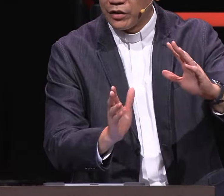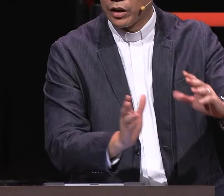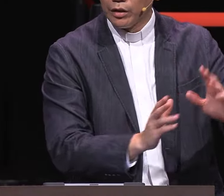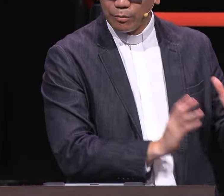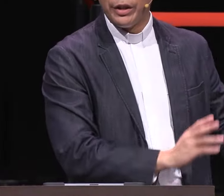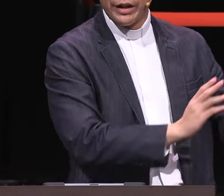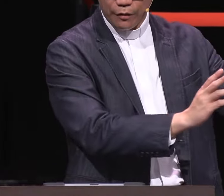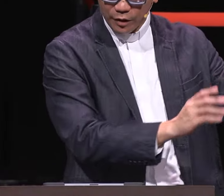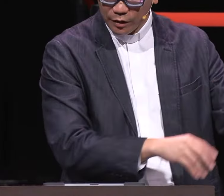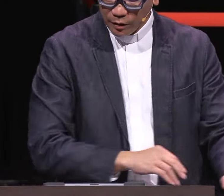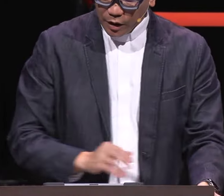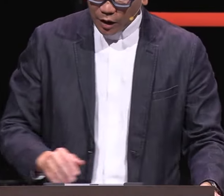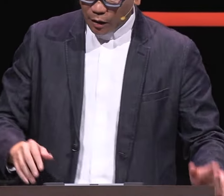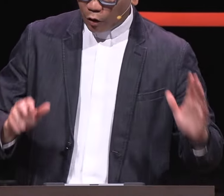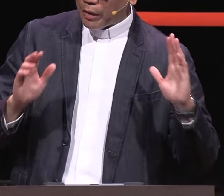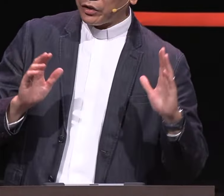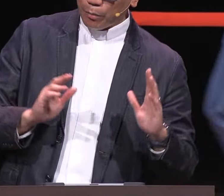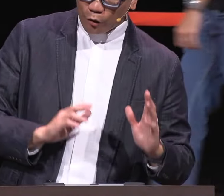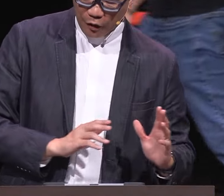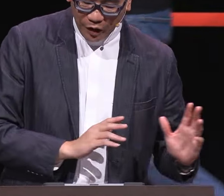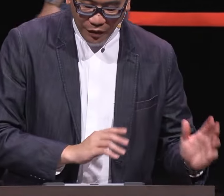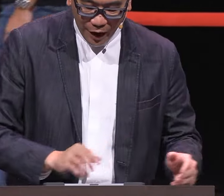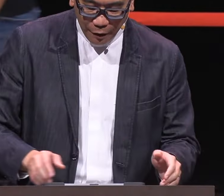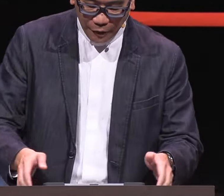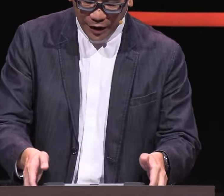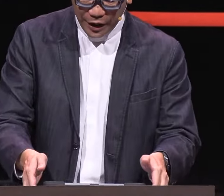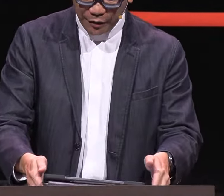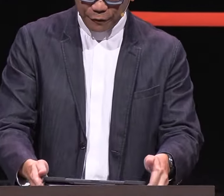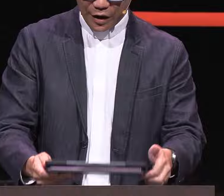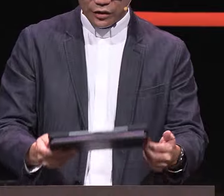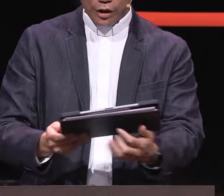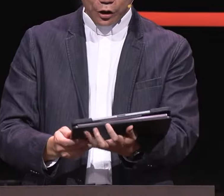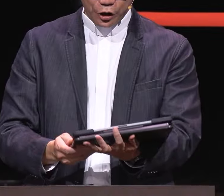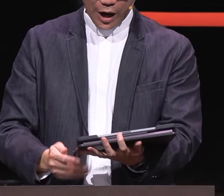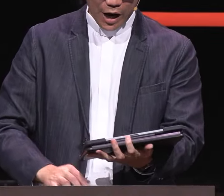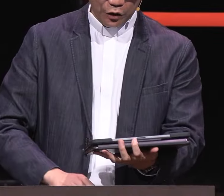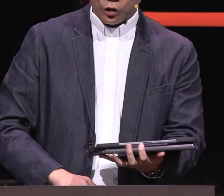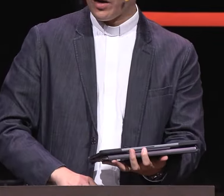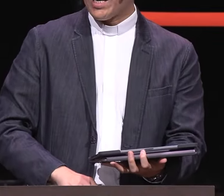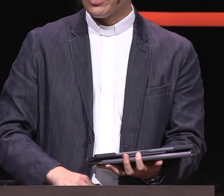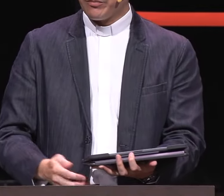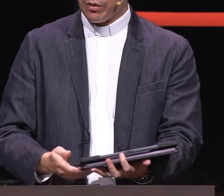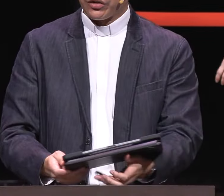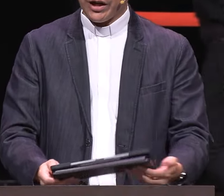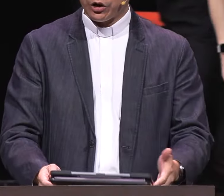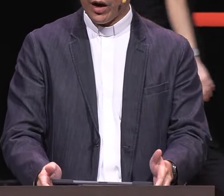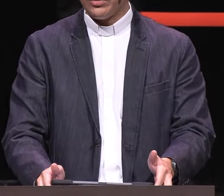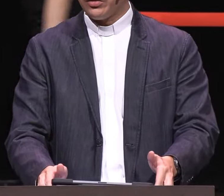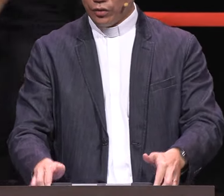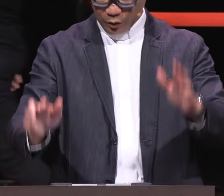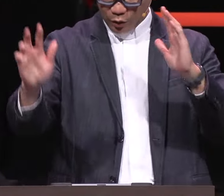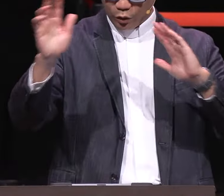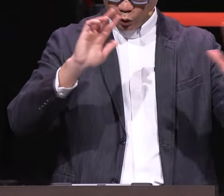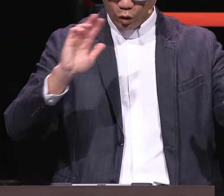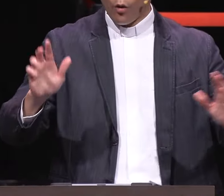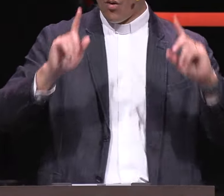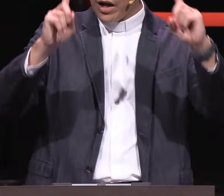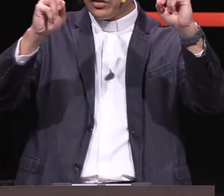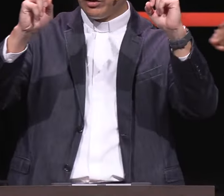Defense, MinDeaf. Comprising both of the deaf and hearing friends, they wanted to share a song item. They were signed twice. Once, they will